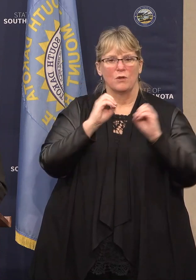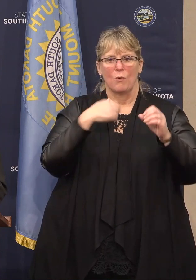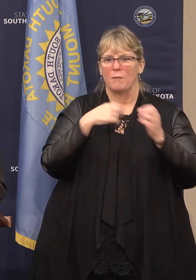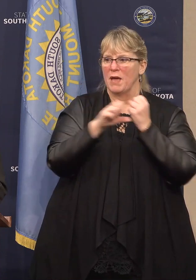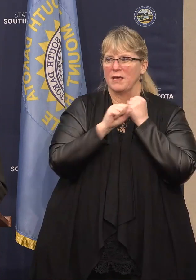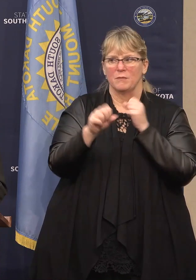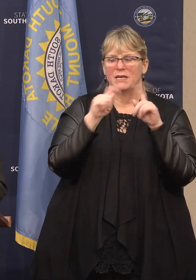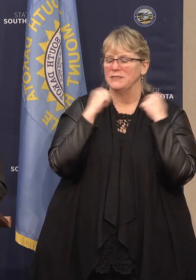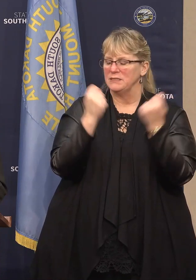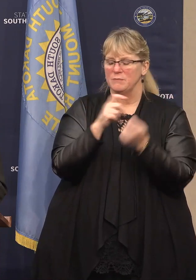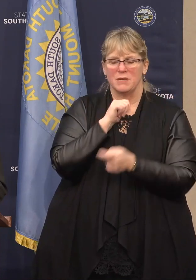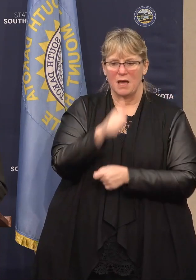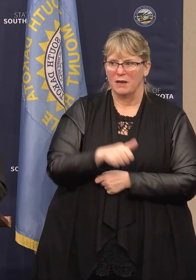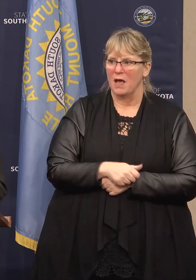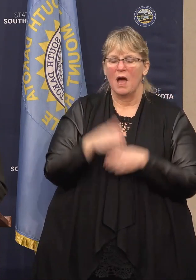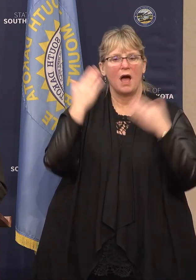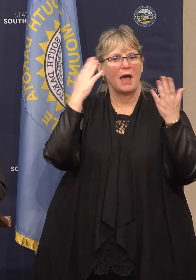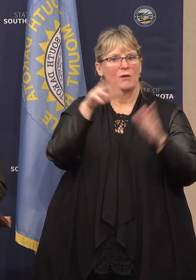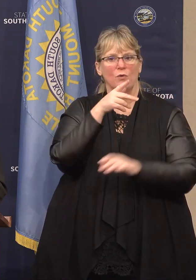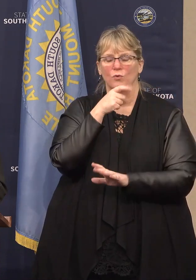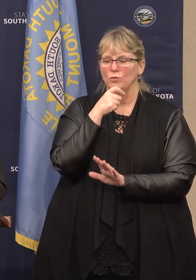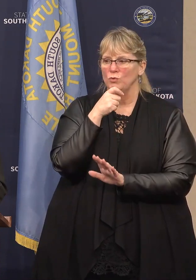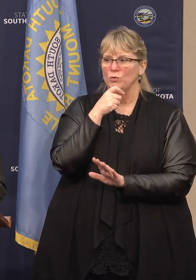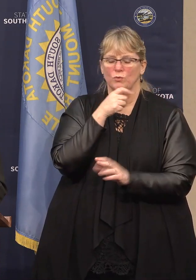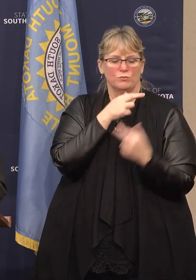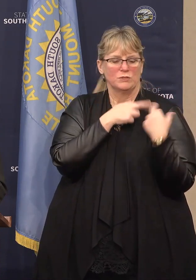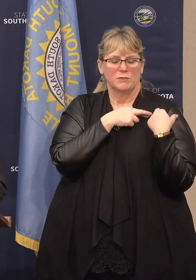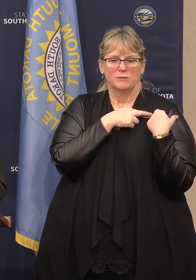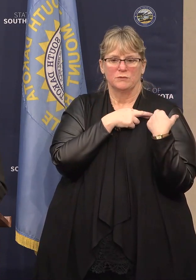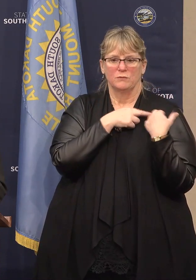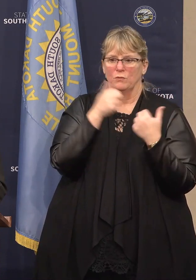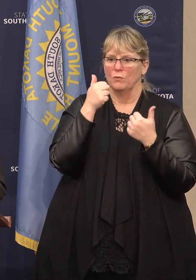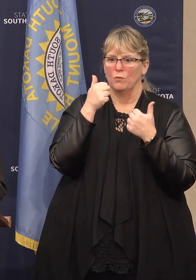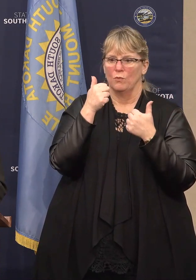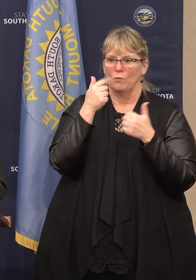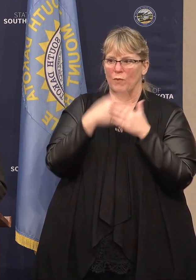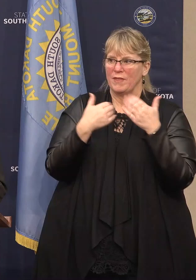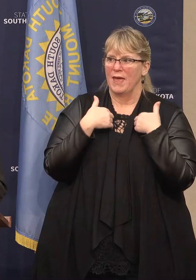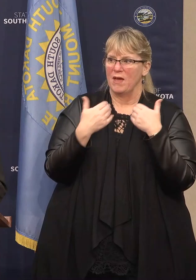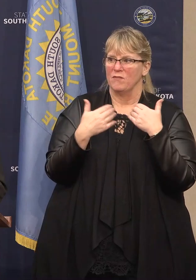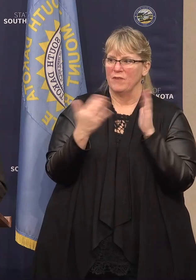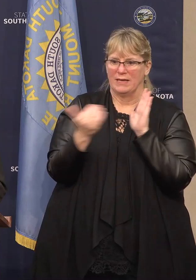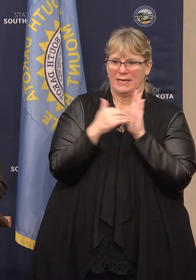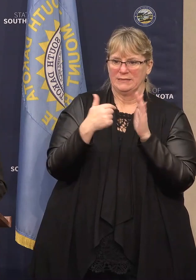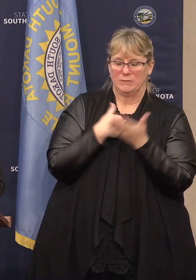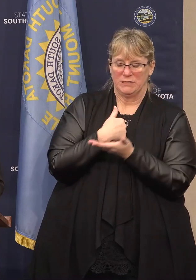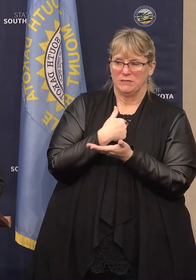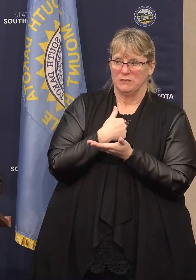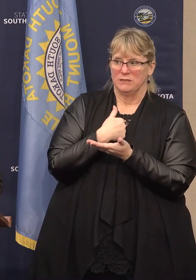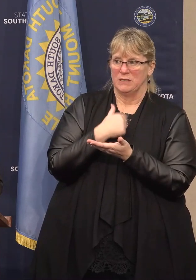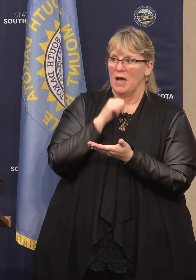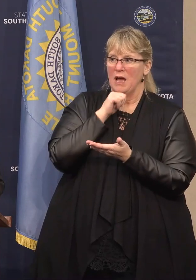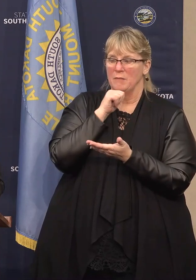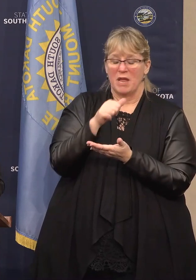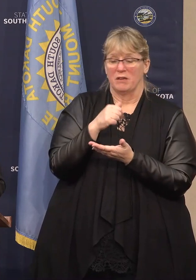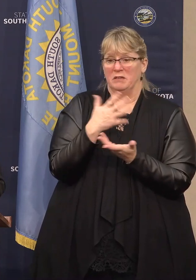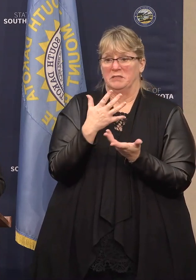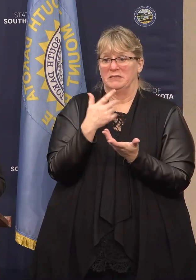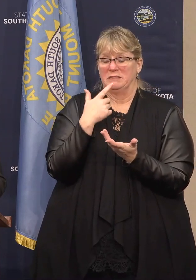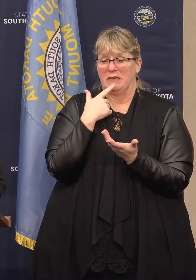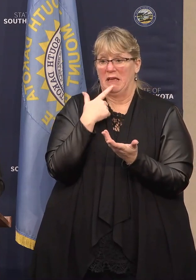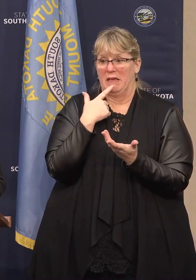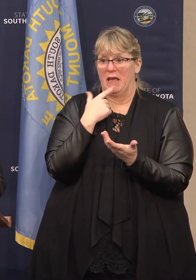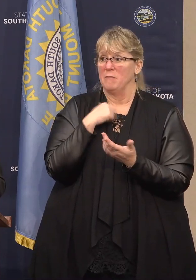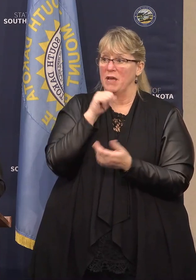campaign team did. I don't know who did those or what agenda they had against me. But I'm not gonna speculate,